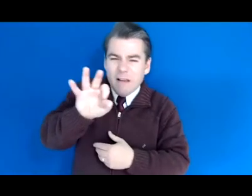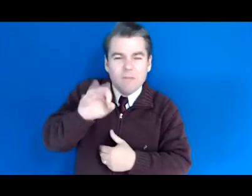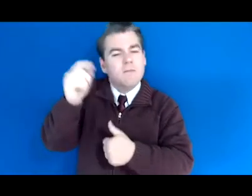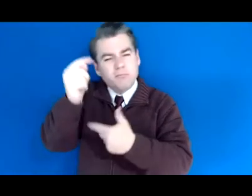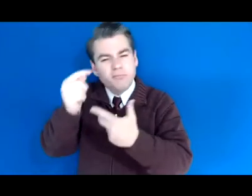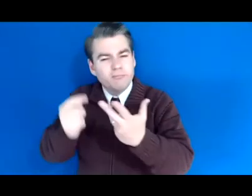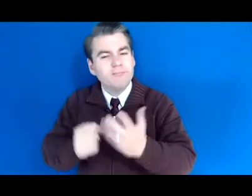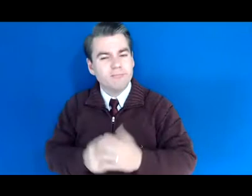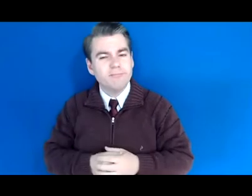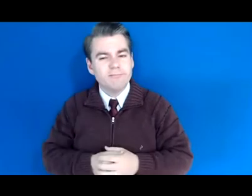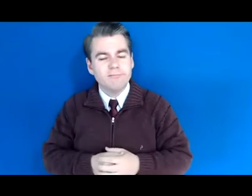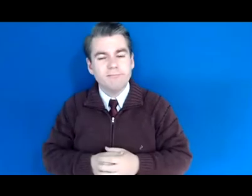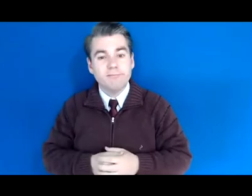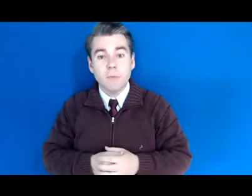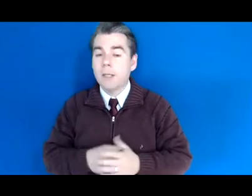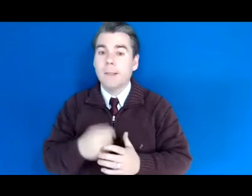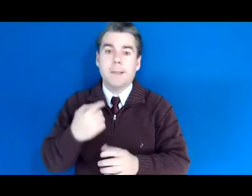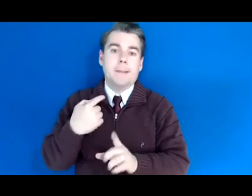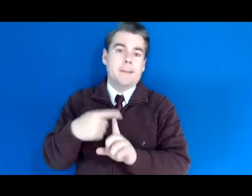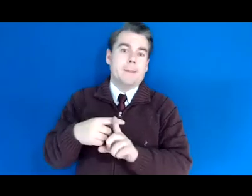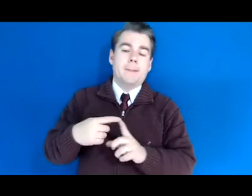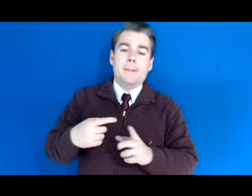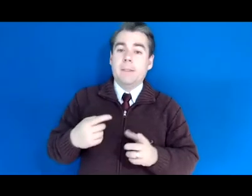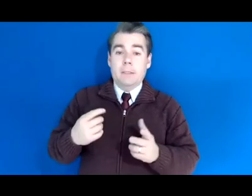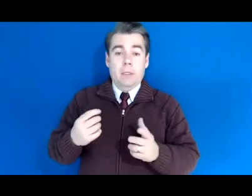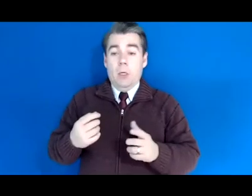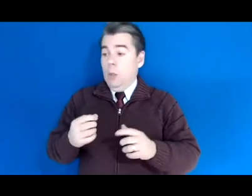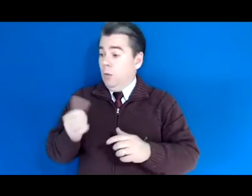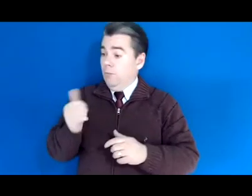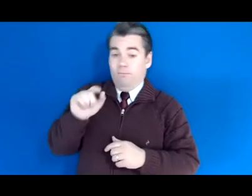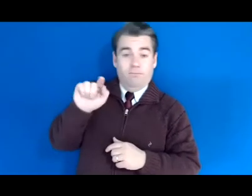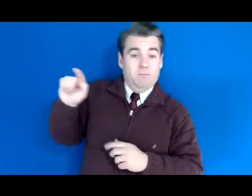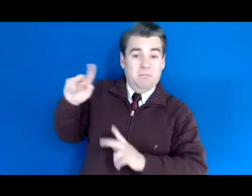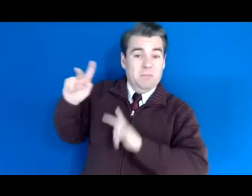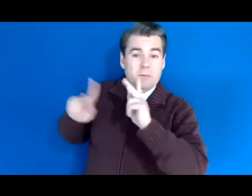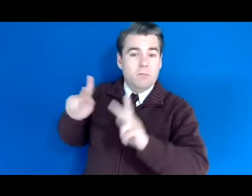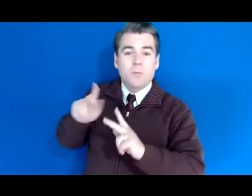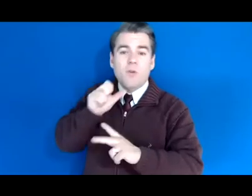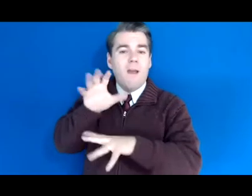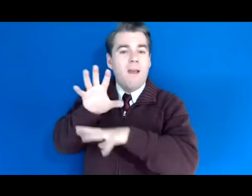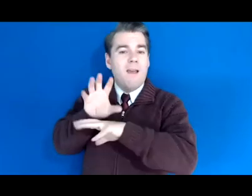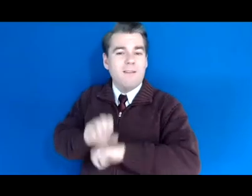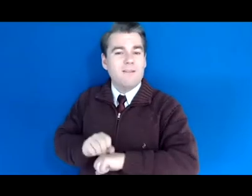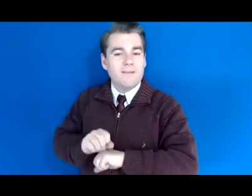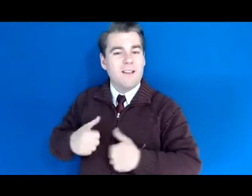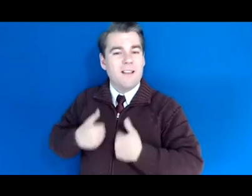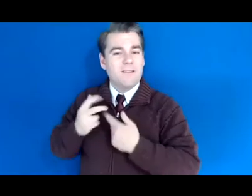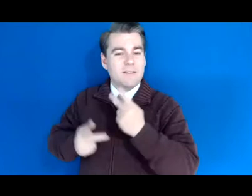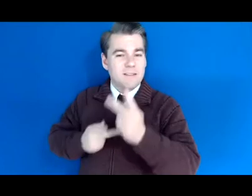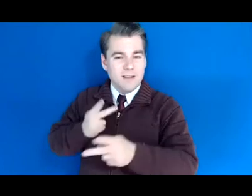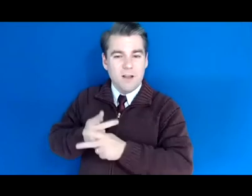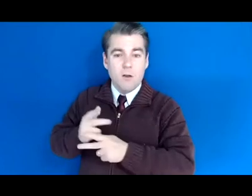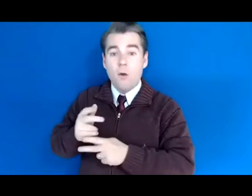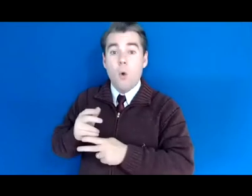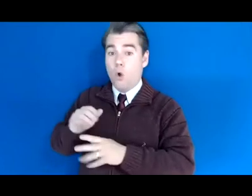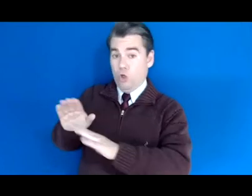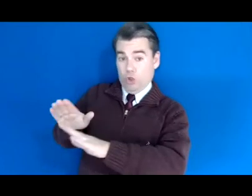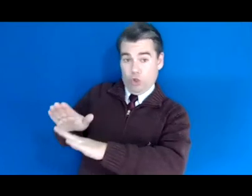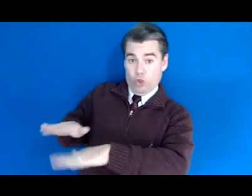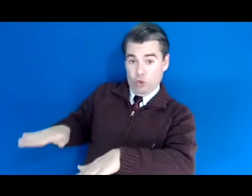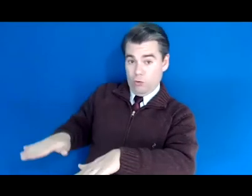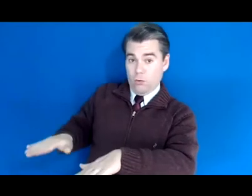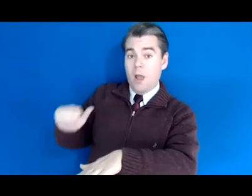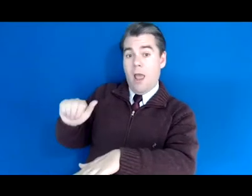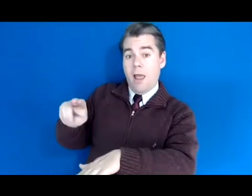Not to mention that many have a history of an unhealthy lifestyle, were given antibiotics as children, and so on. So